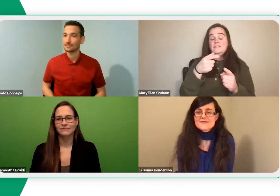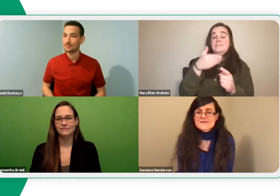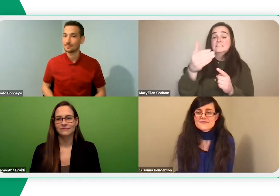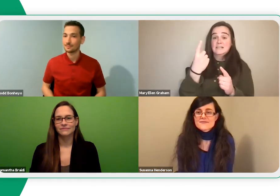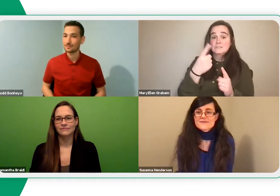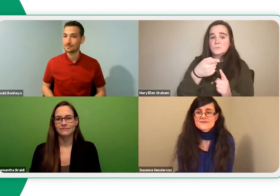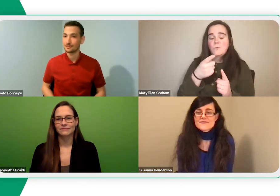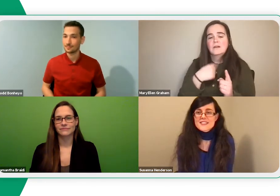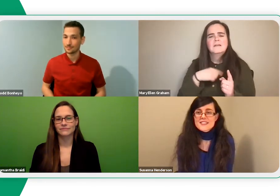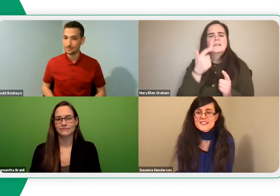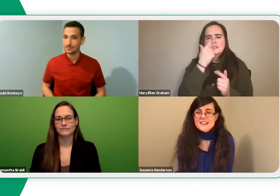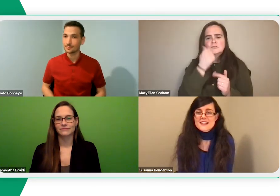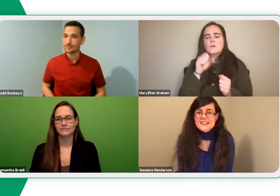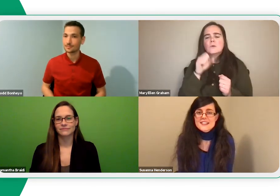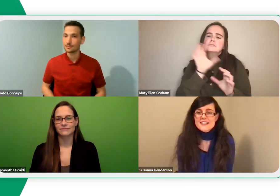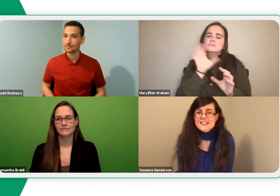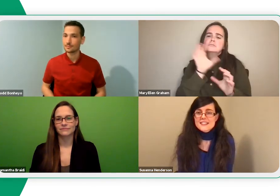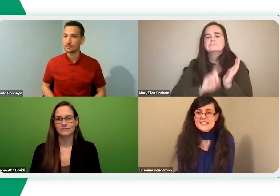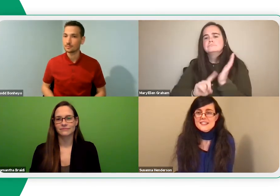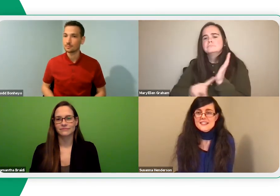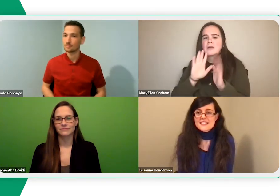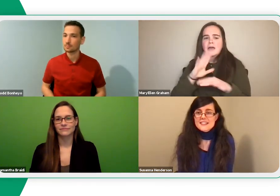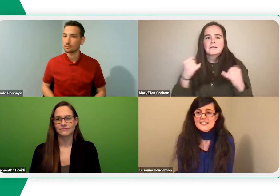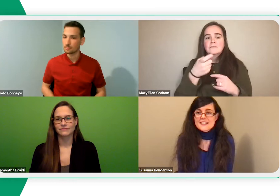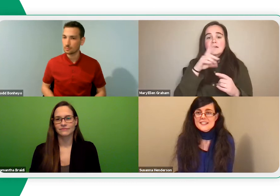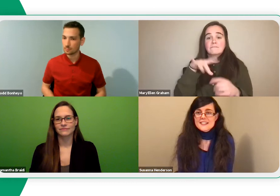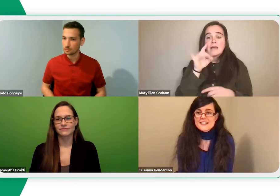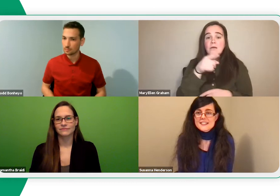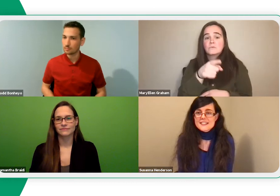question is a did you know question.